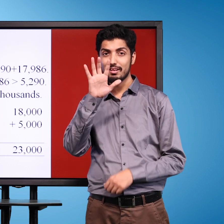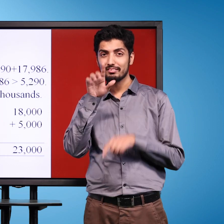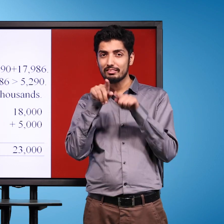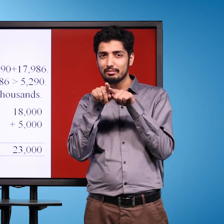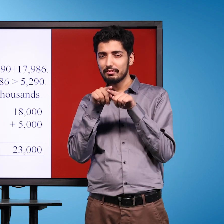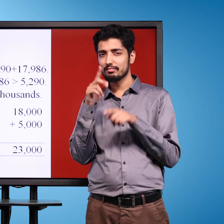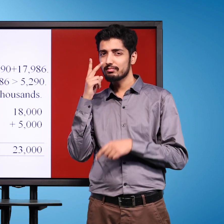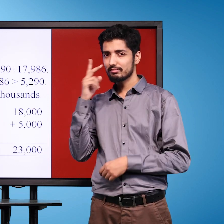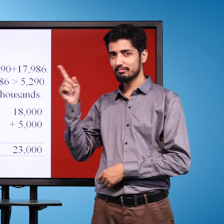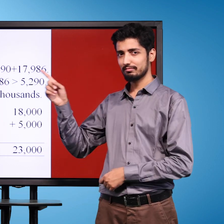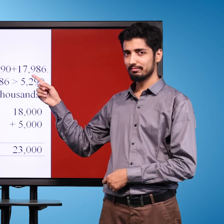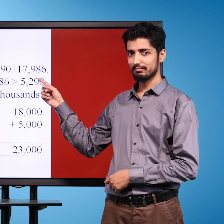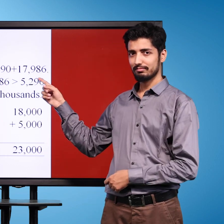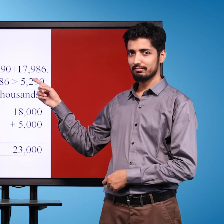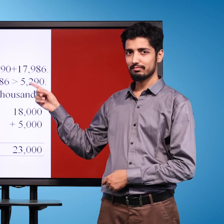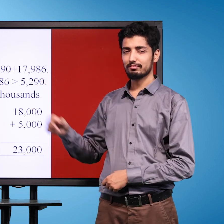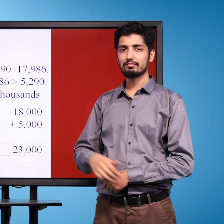Example 5. Estimate